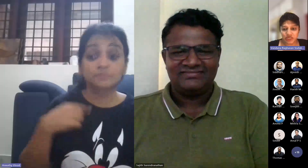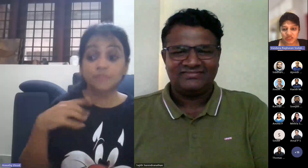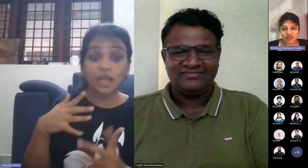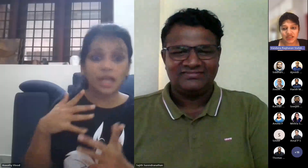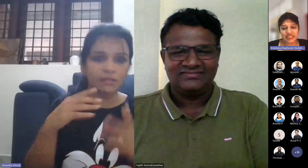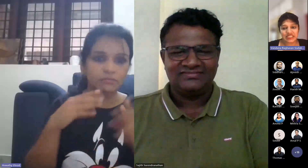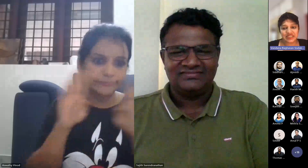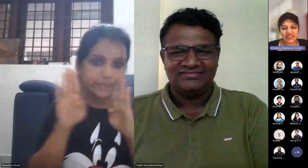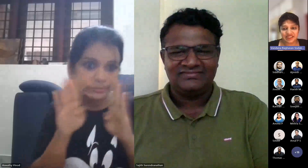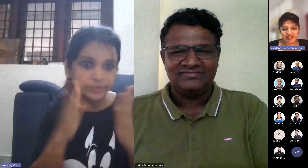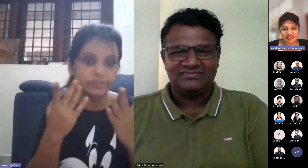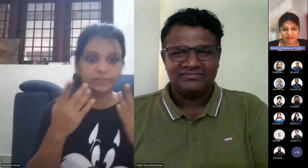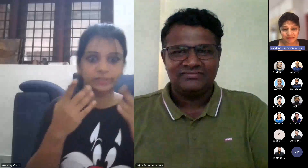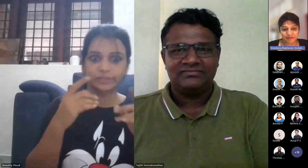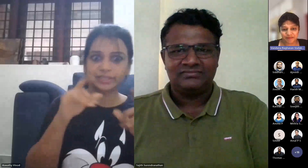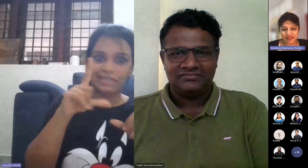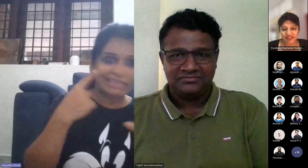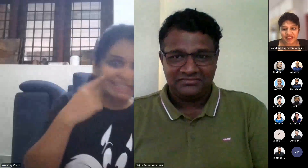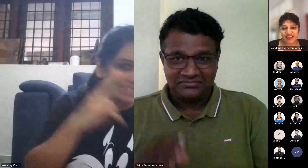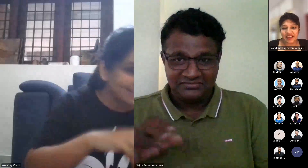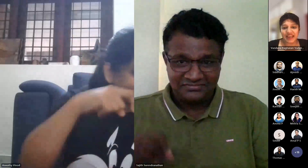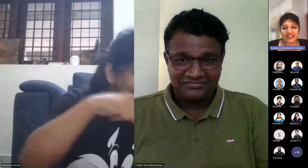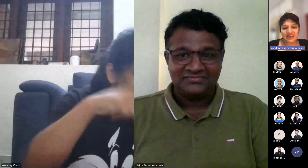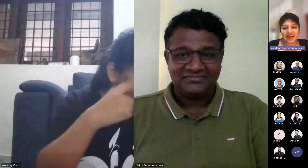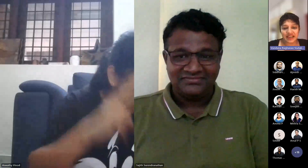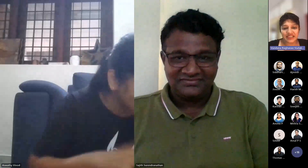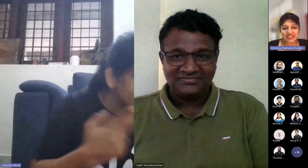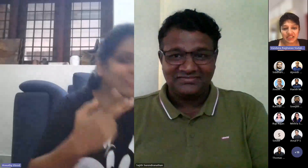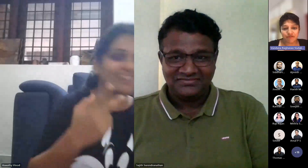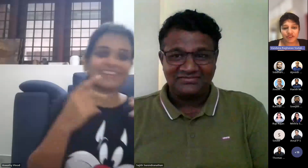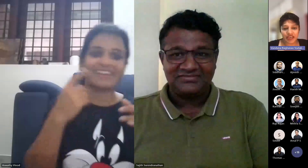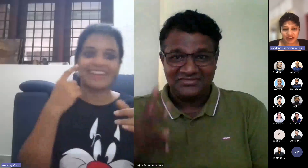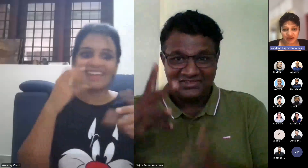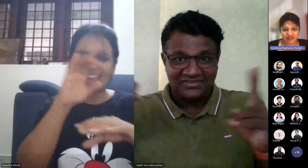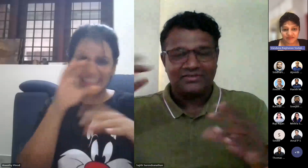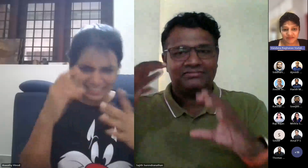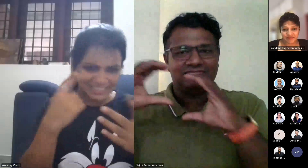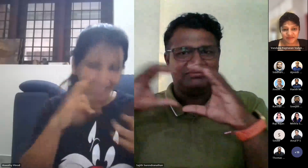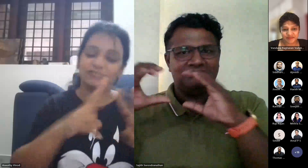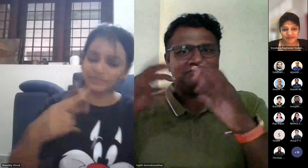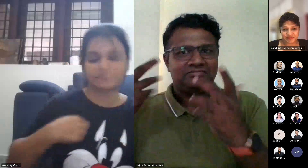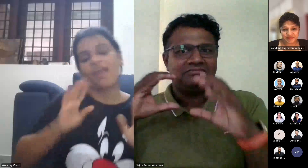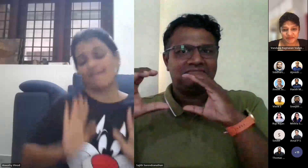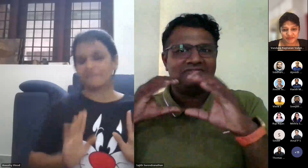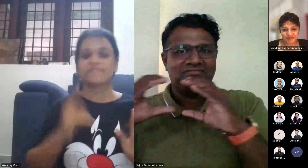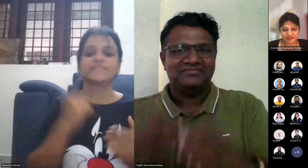Facebook, Twitter, LinkedIn, Instagram at IxDF Kerala.